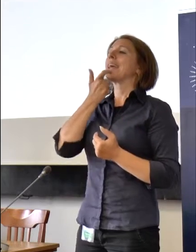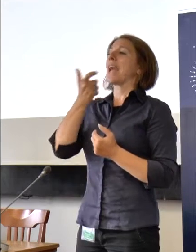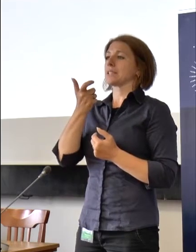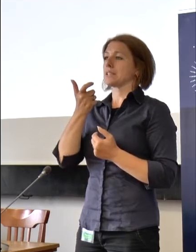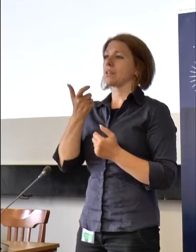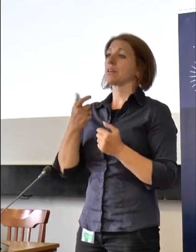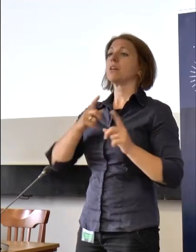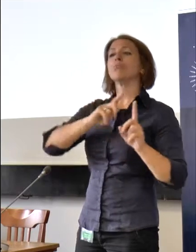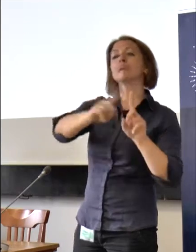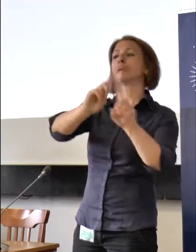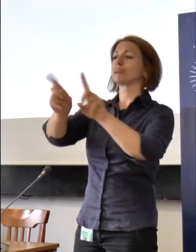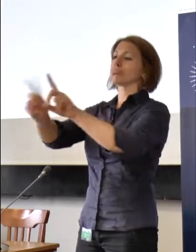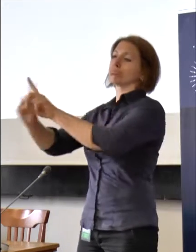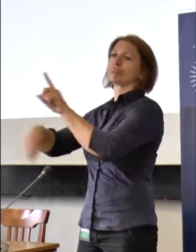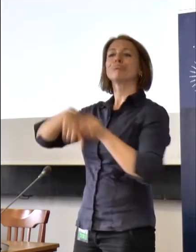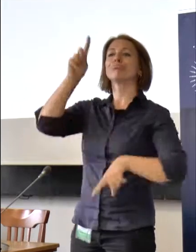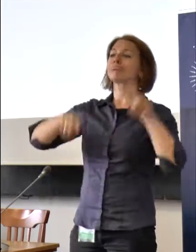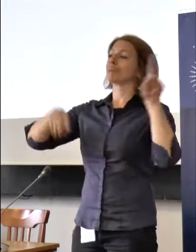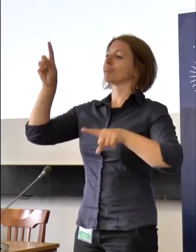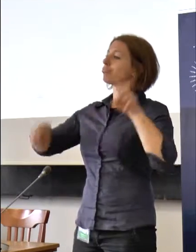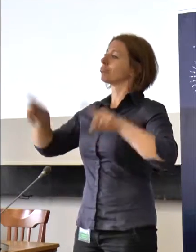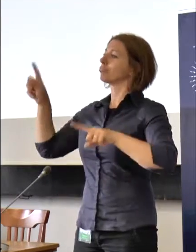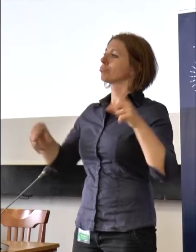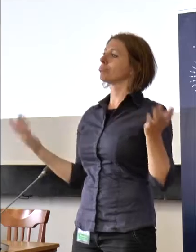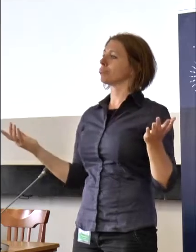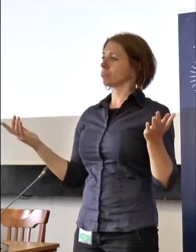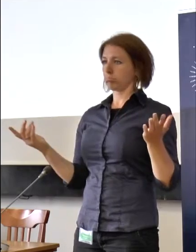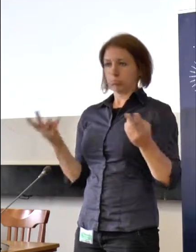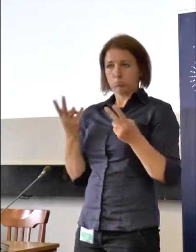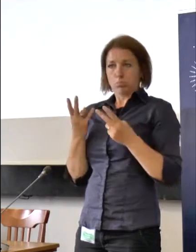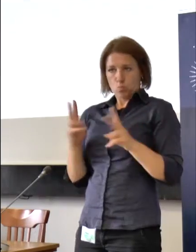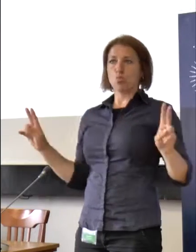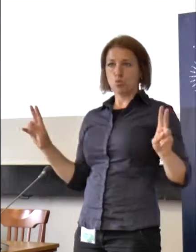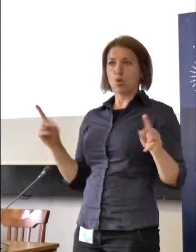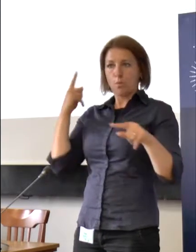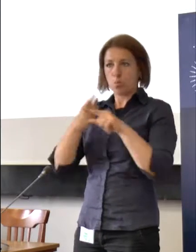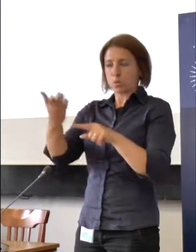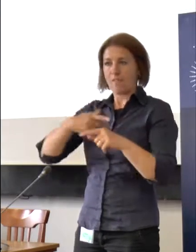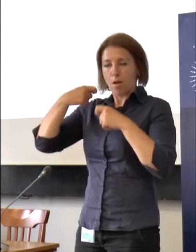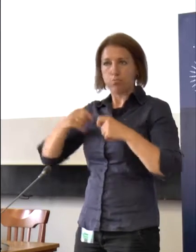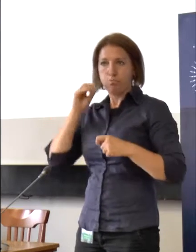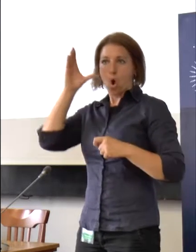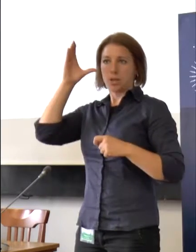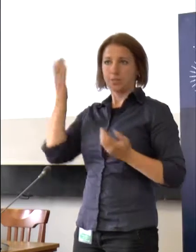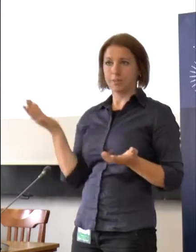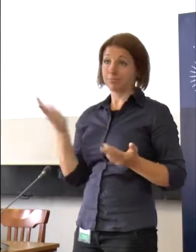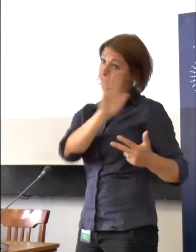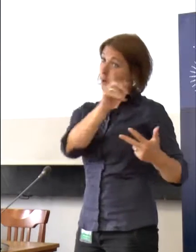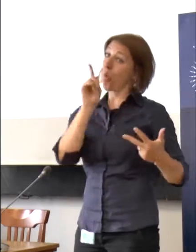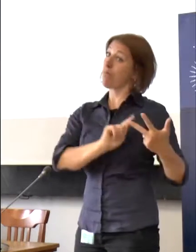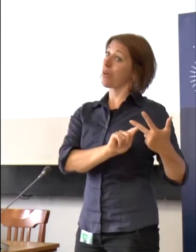linguistic diversity is a cognitive wealth. Yes, this is what I wanted to say, and